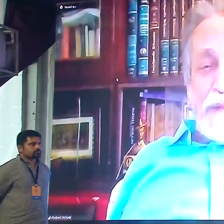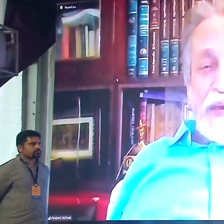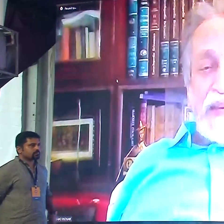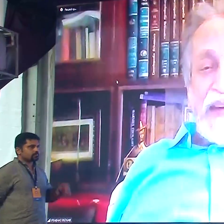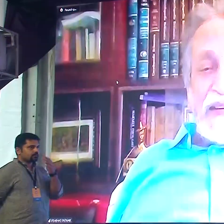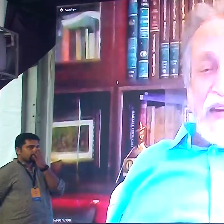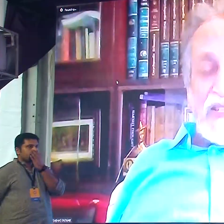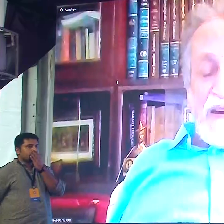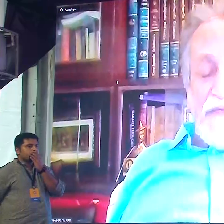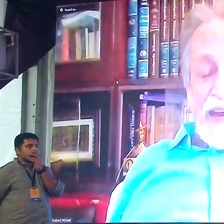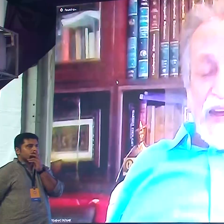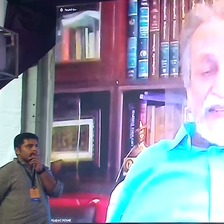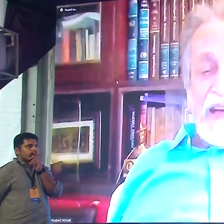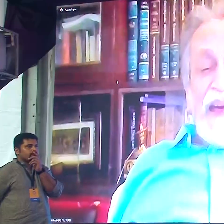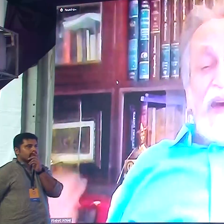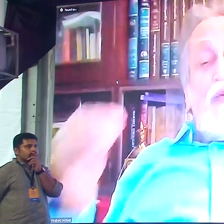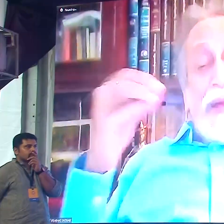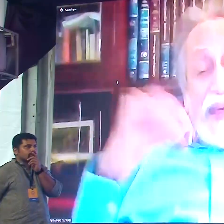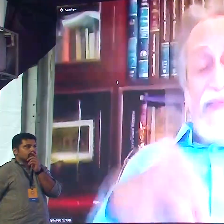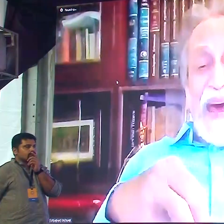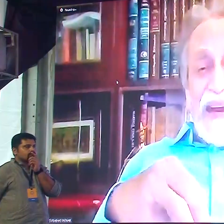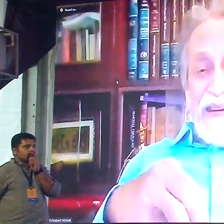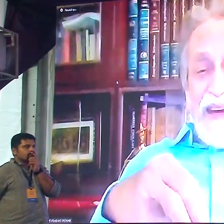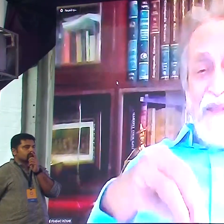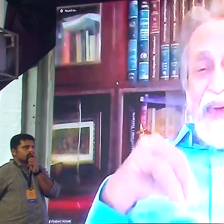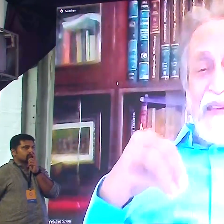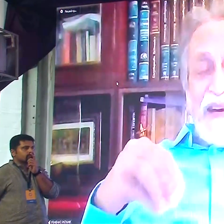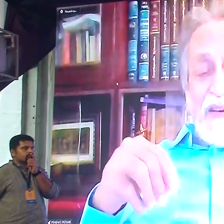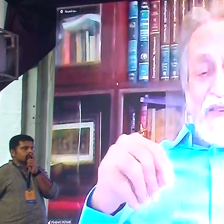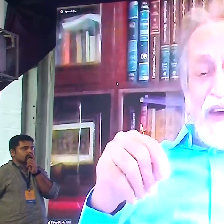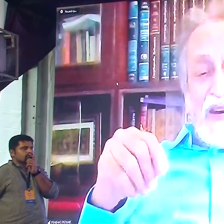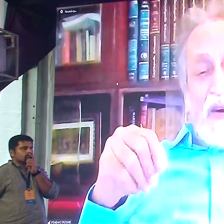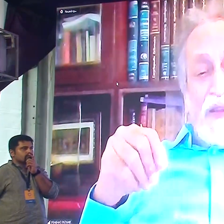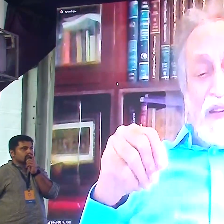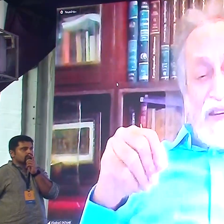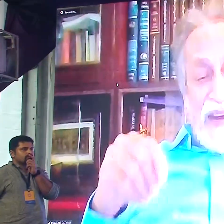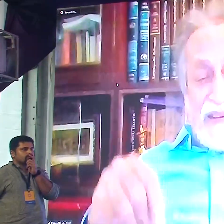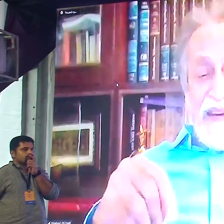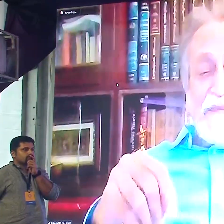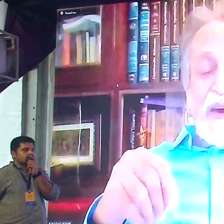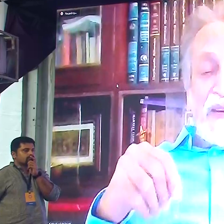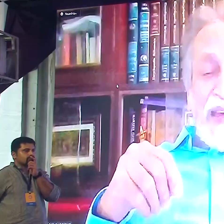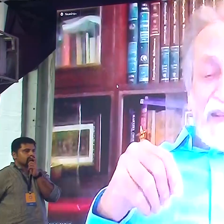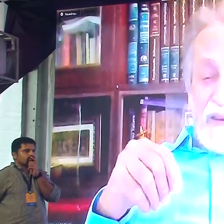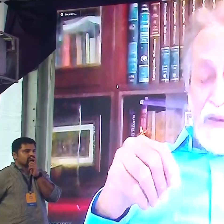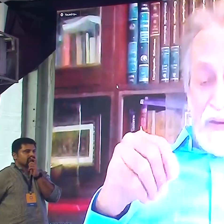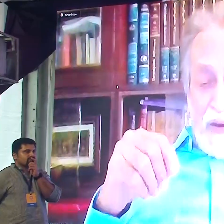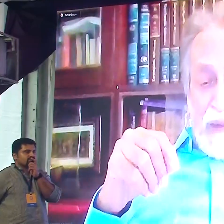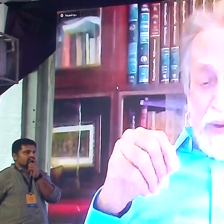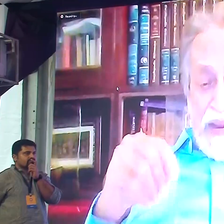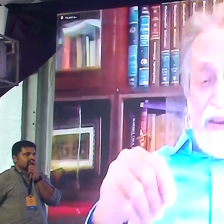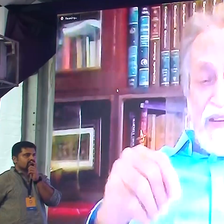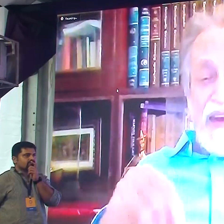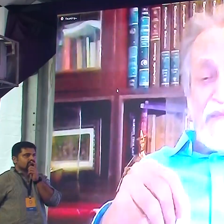to appease international finance. Now within that, there is a constraint on the state, because that on